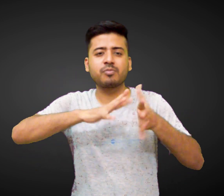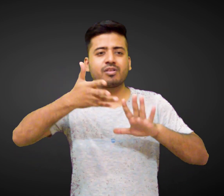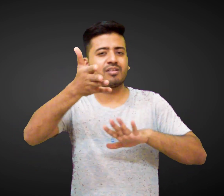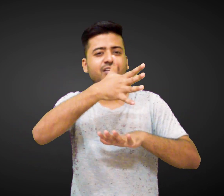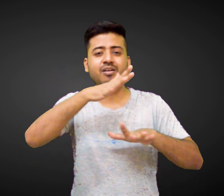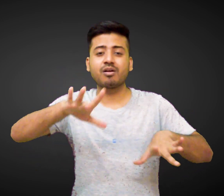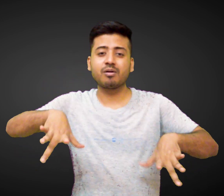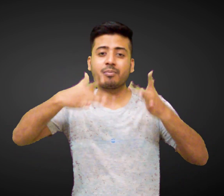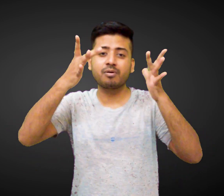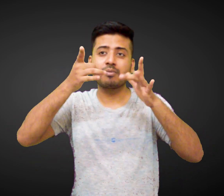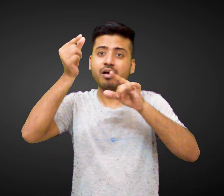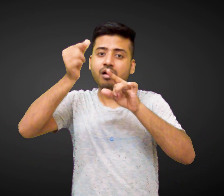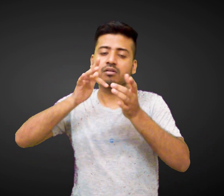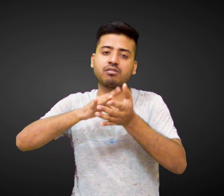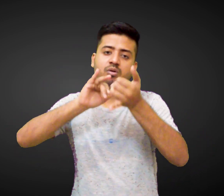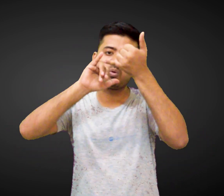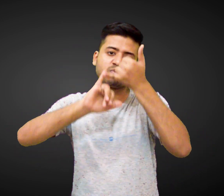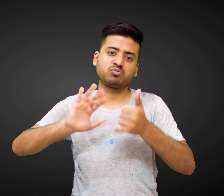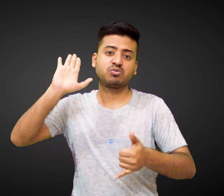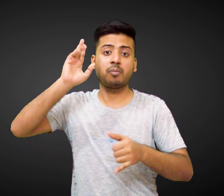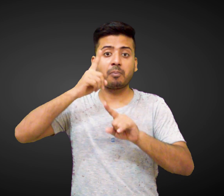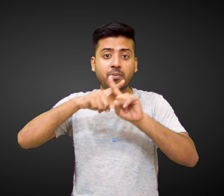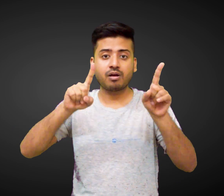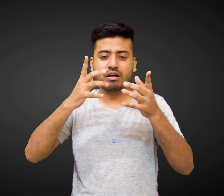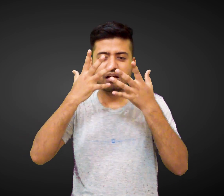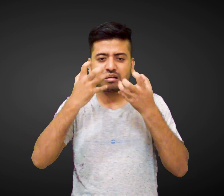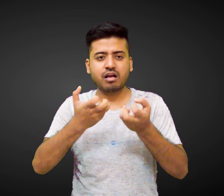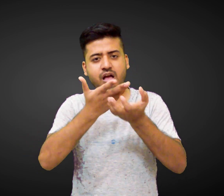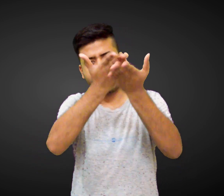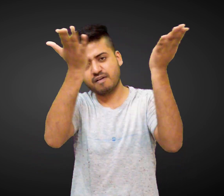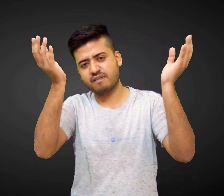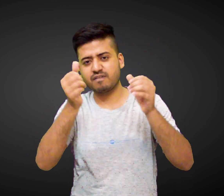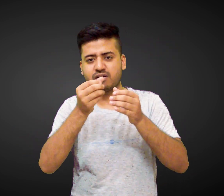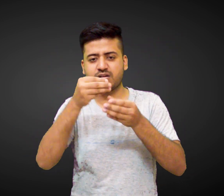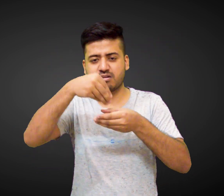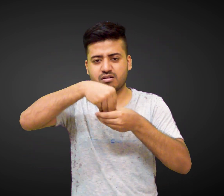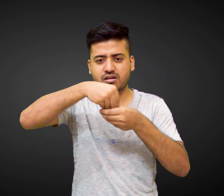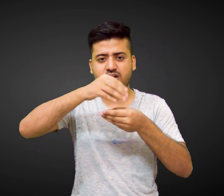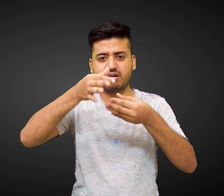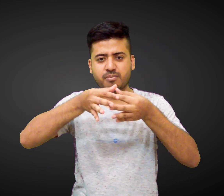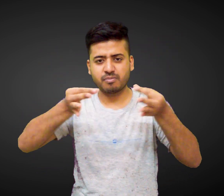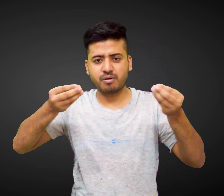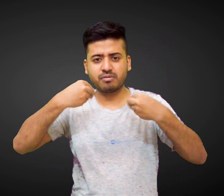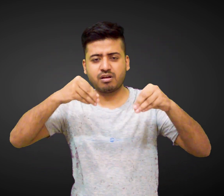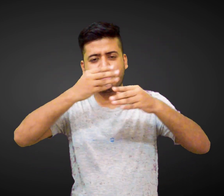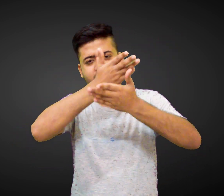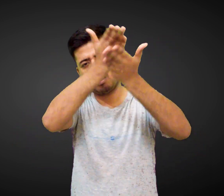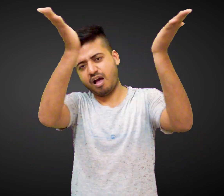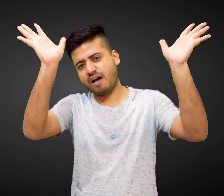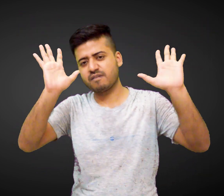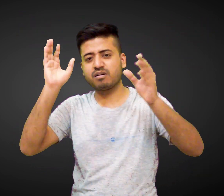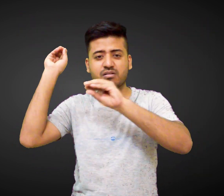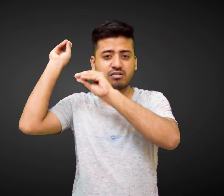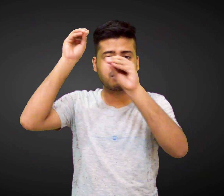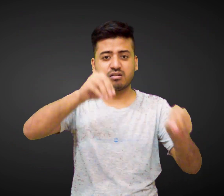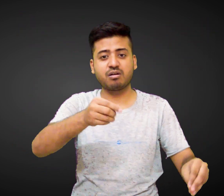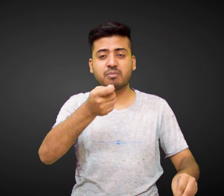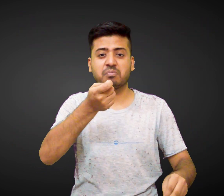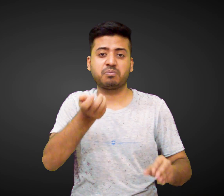shaking occasionally, and then strain the extract. Do vanilla sugar, salt. Dry the vanilla beans, then grind them into